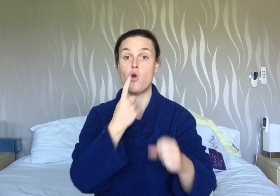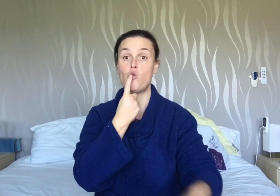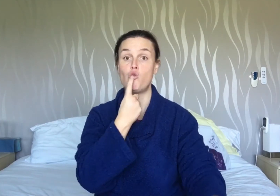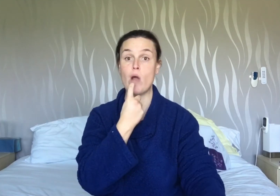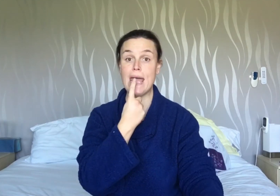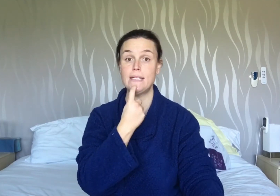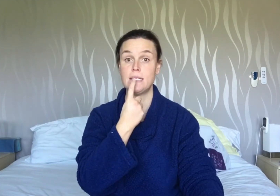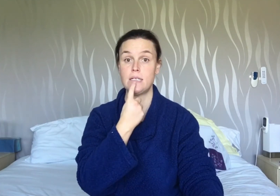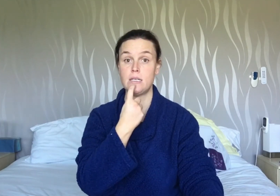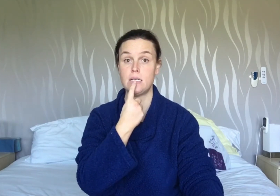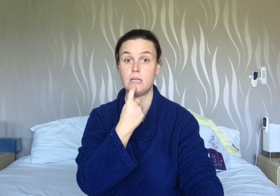red,